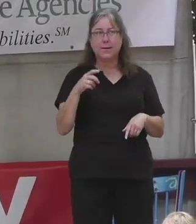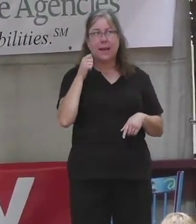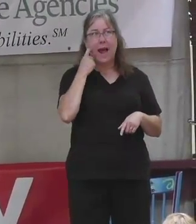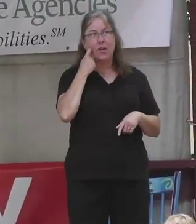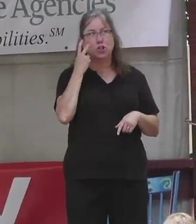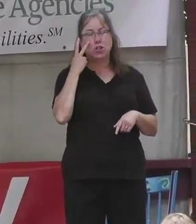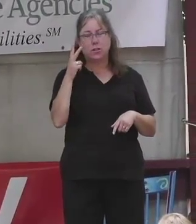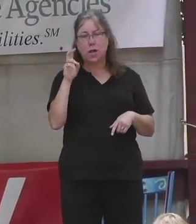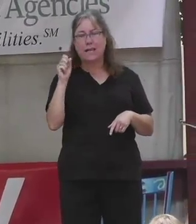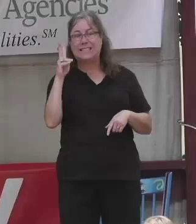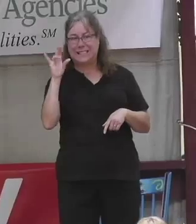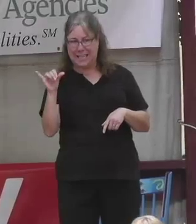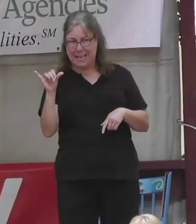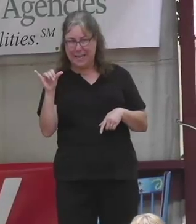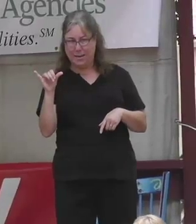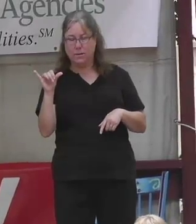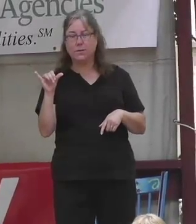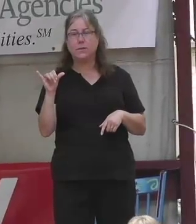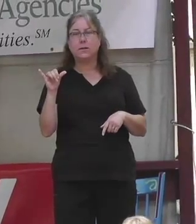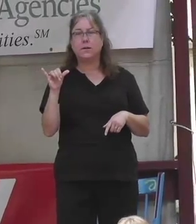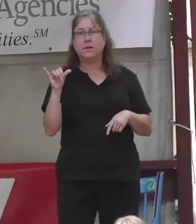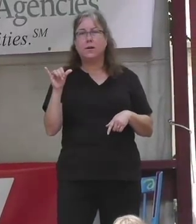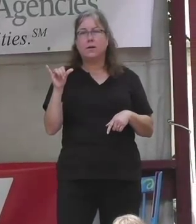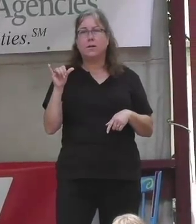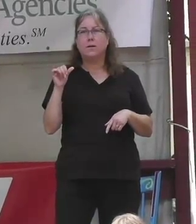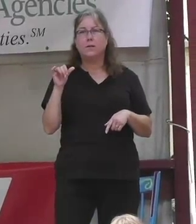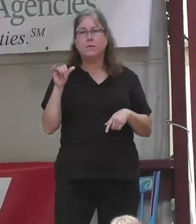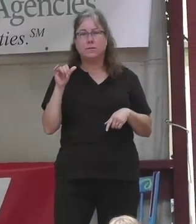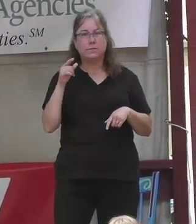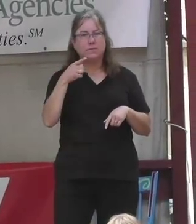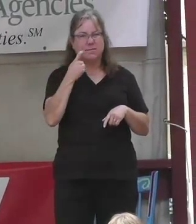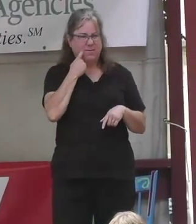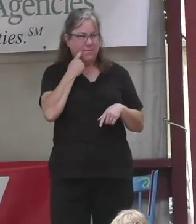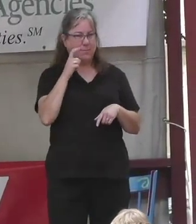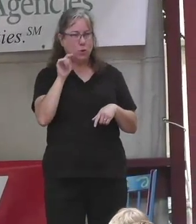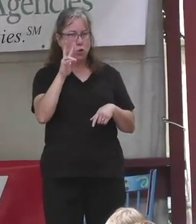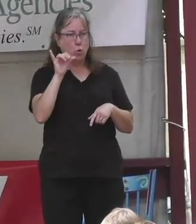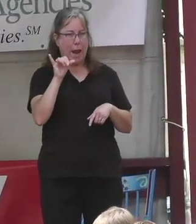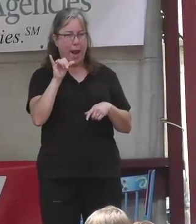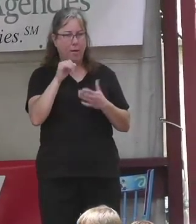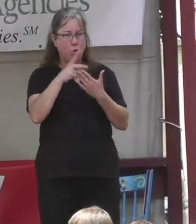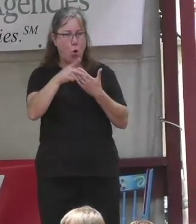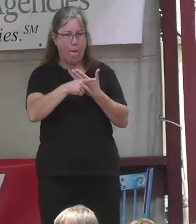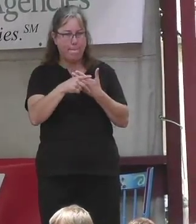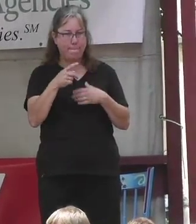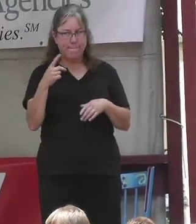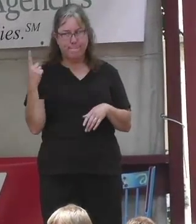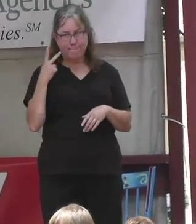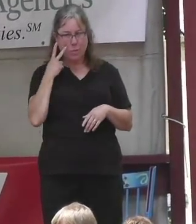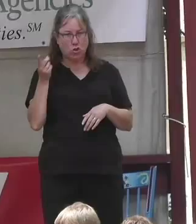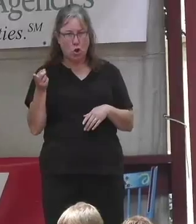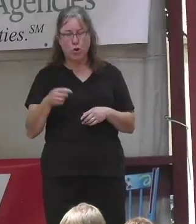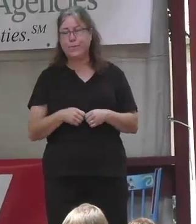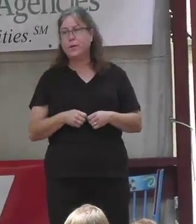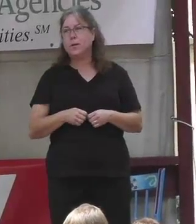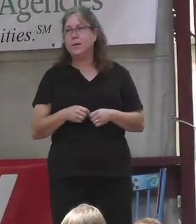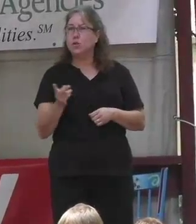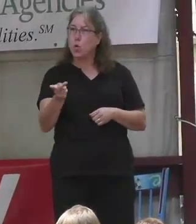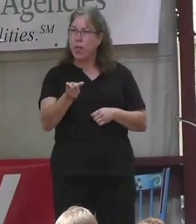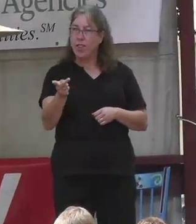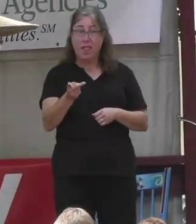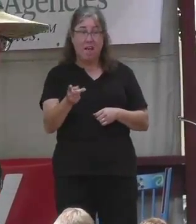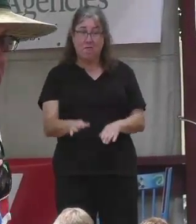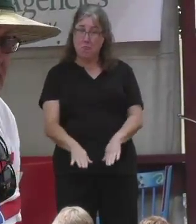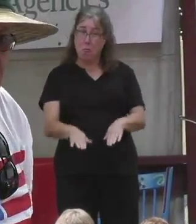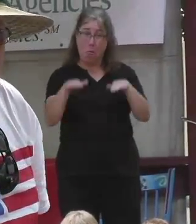Sydney, Robin, on the stage show. She was there, and yeah, they've